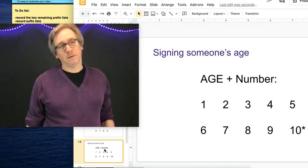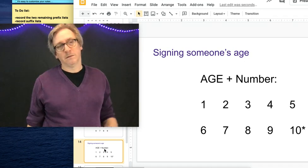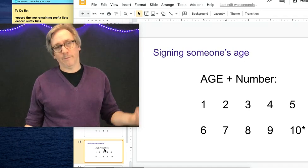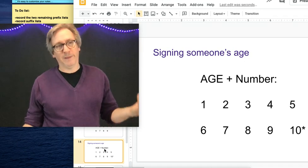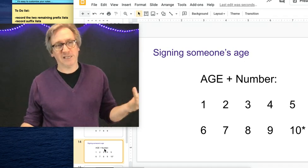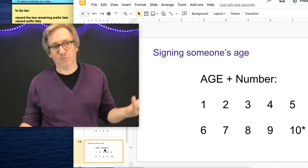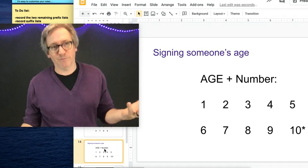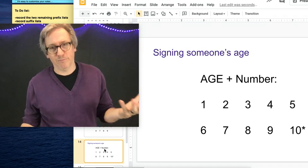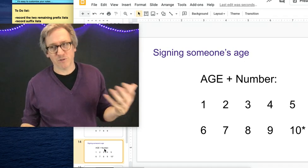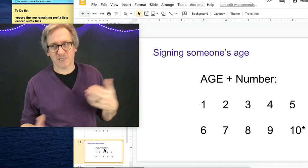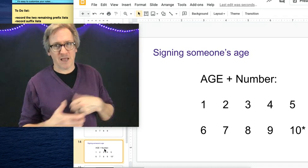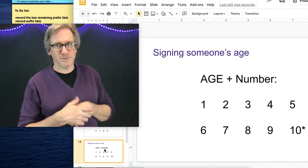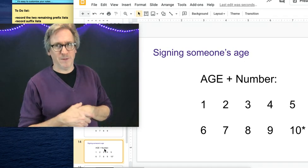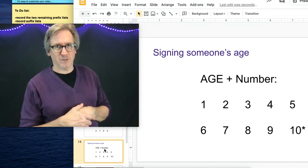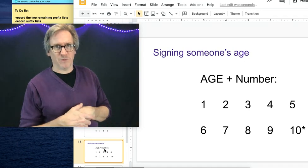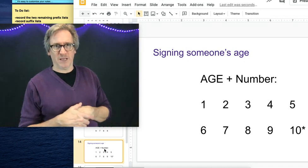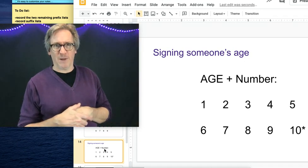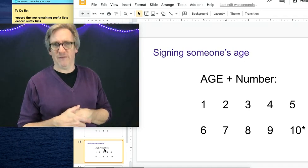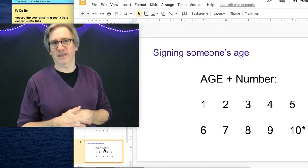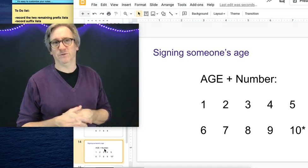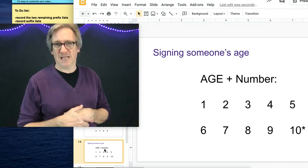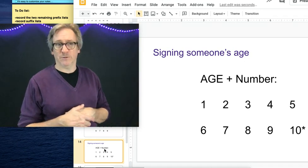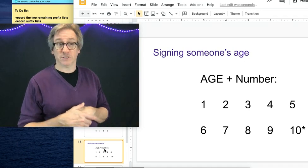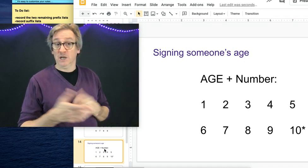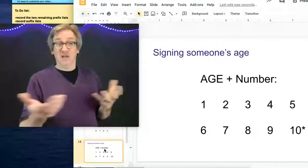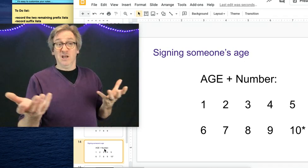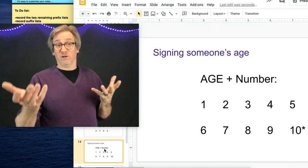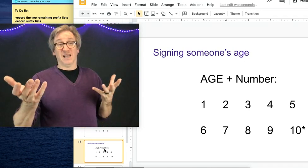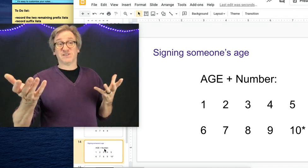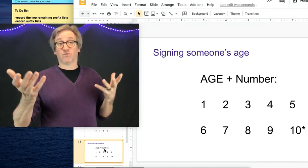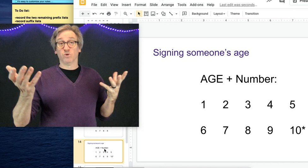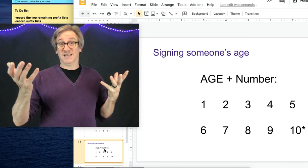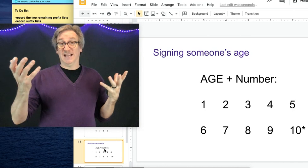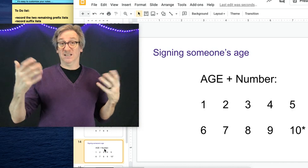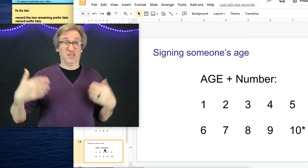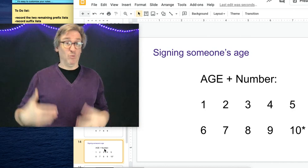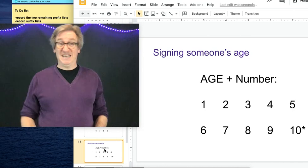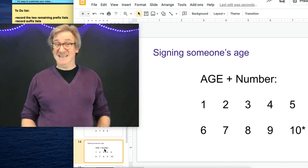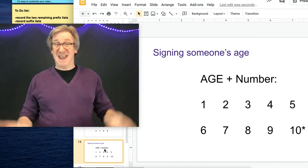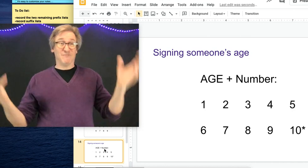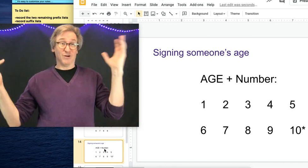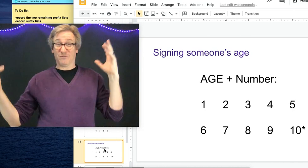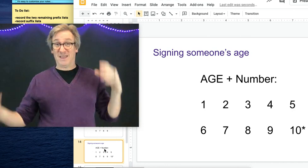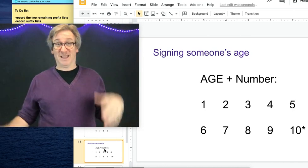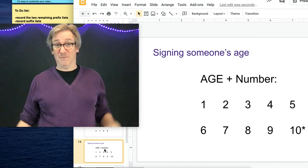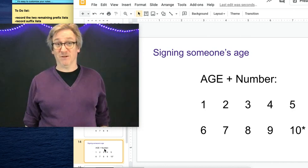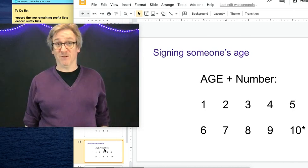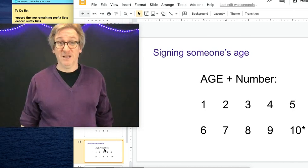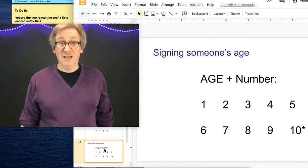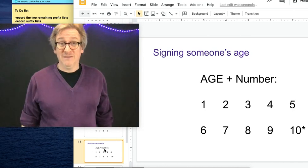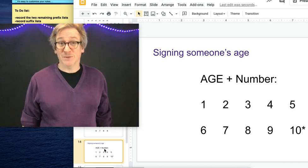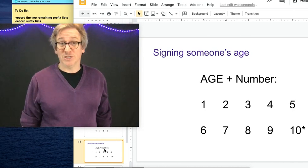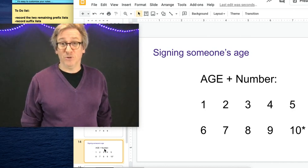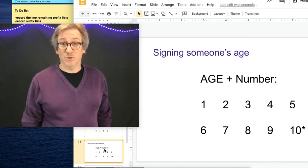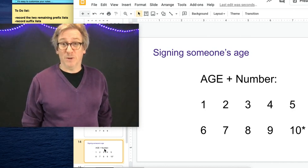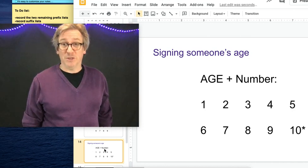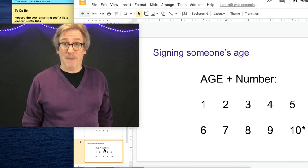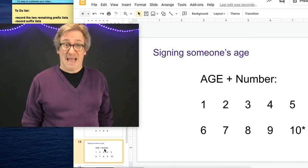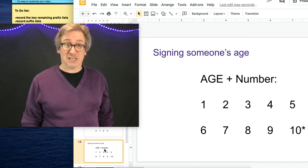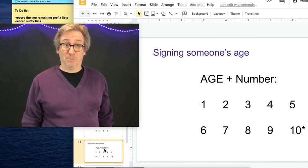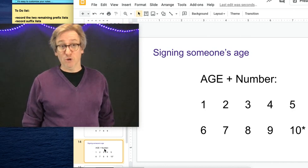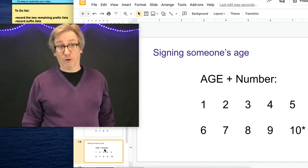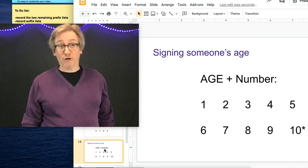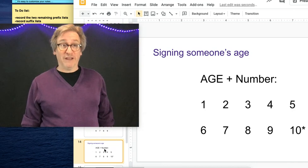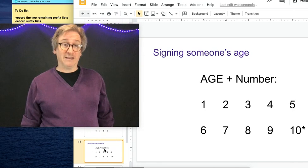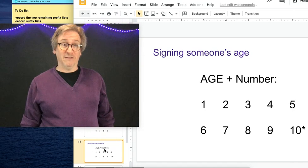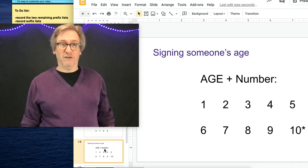9 because most times people don't think about how they use language. There are lots of rules in English that we never think about. If someone told you about the